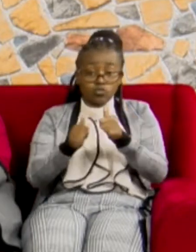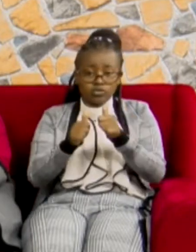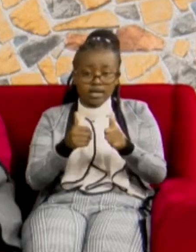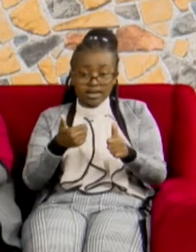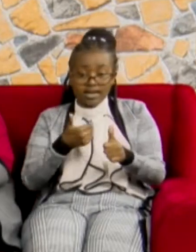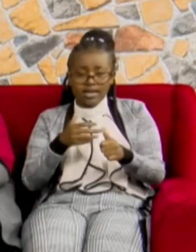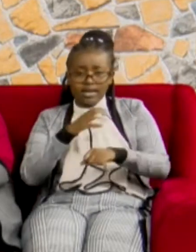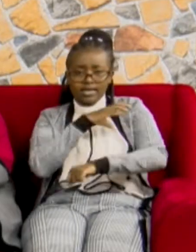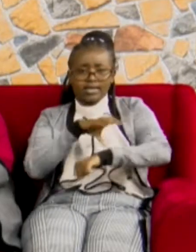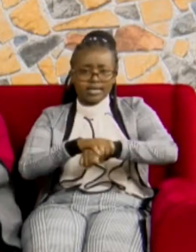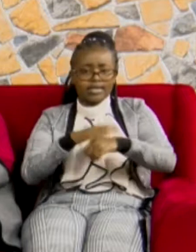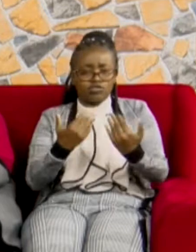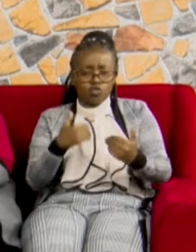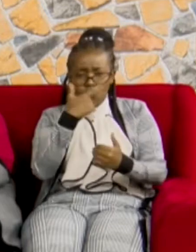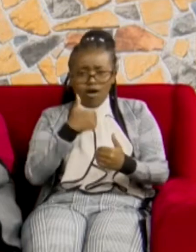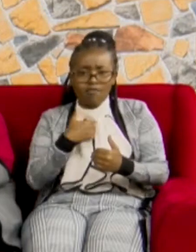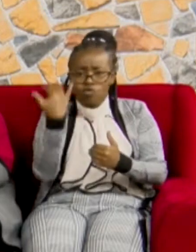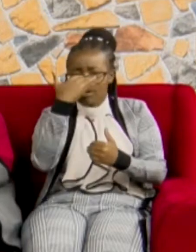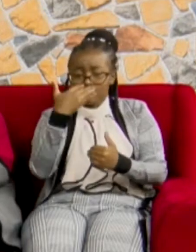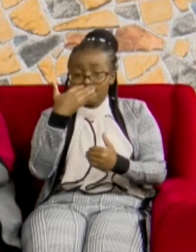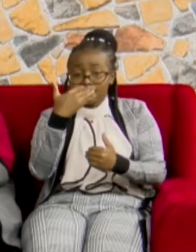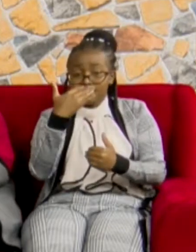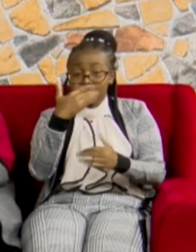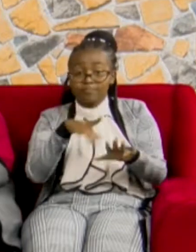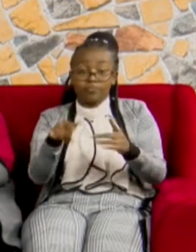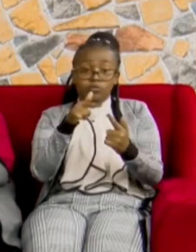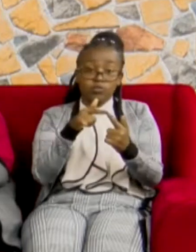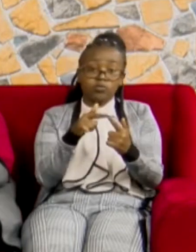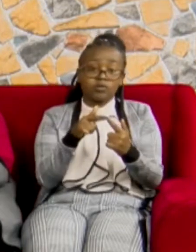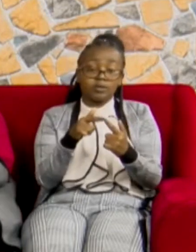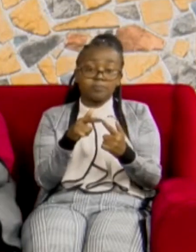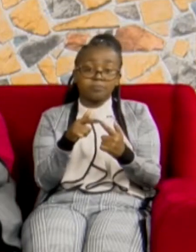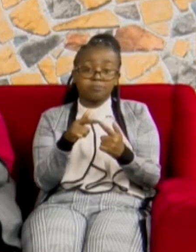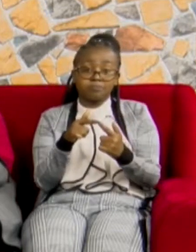who have autism, for example, like Fragile X syndrome. And